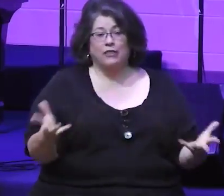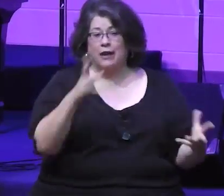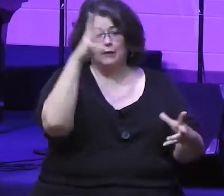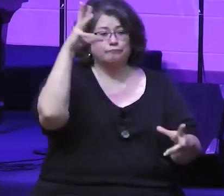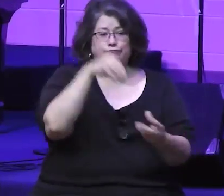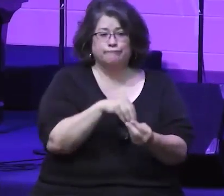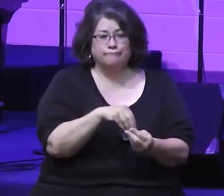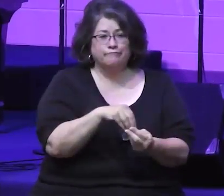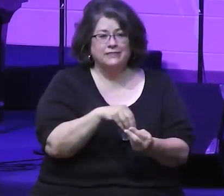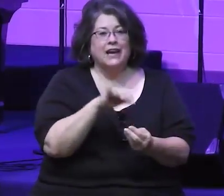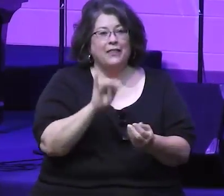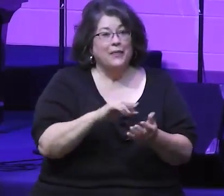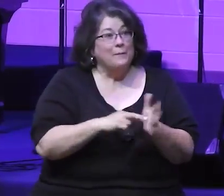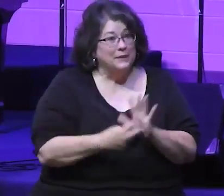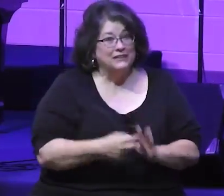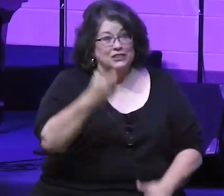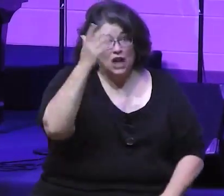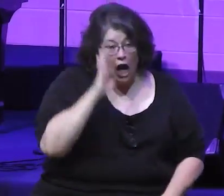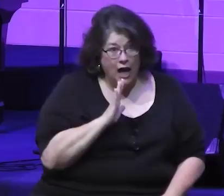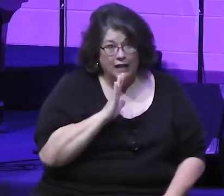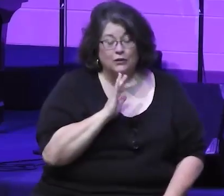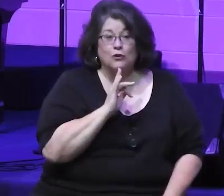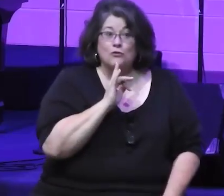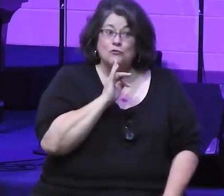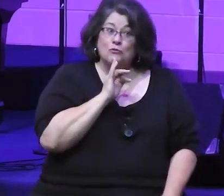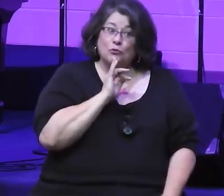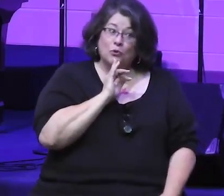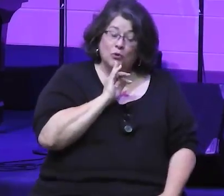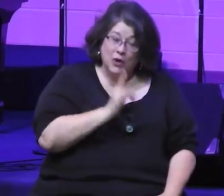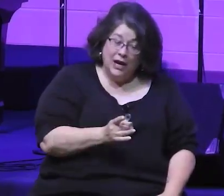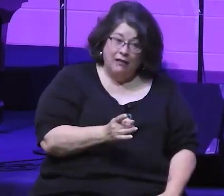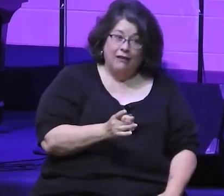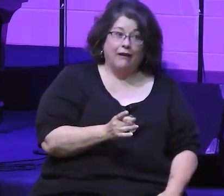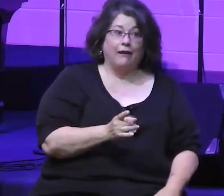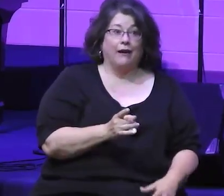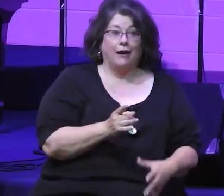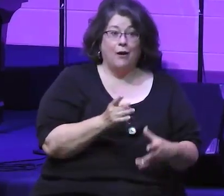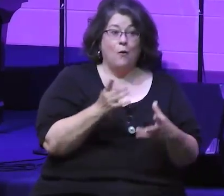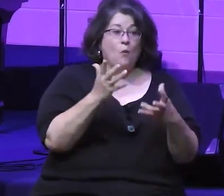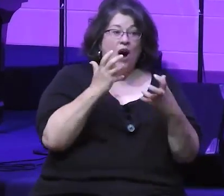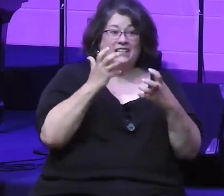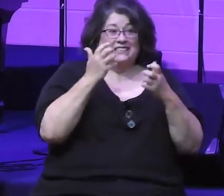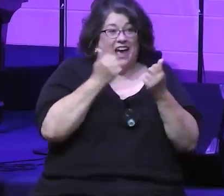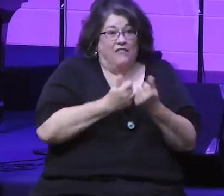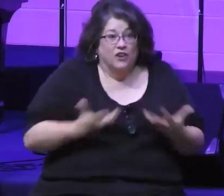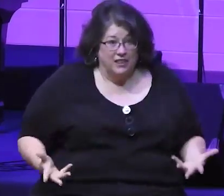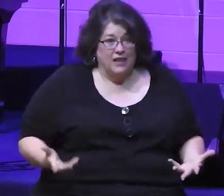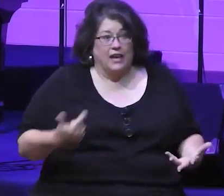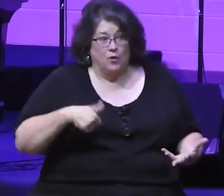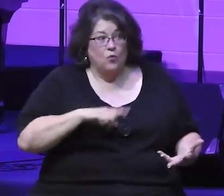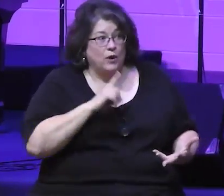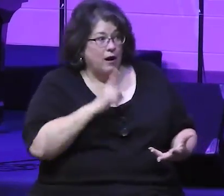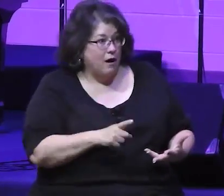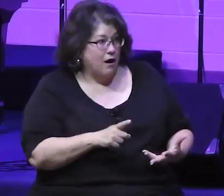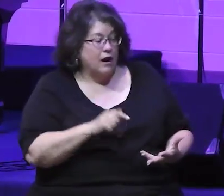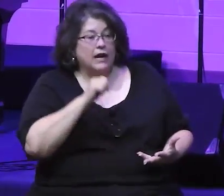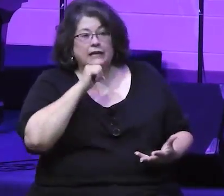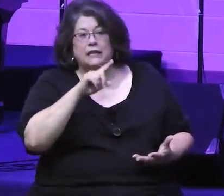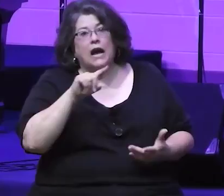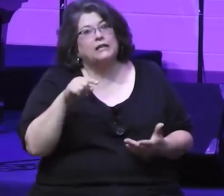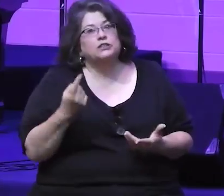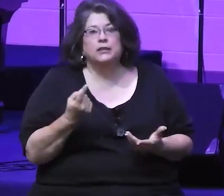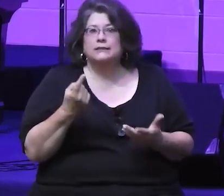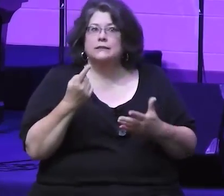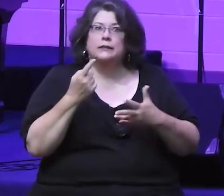terribly invasive and wants about the whole of who we are. That his concerns are not just what we did with the 40 minutes when we woke